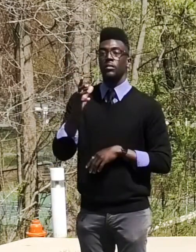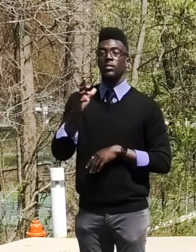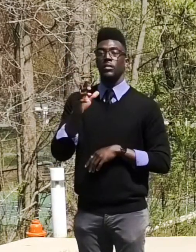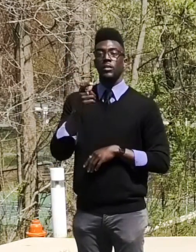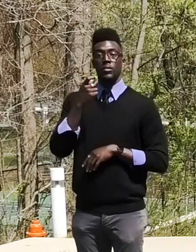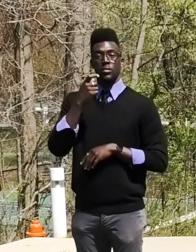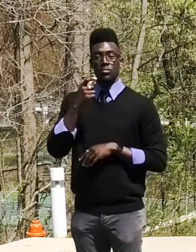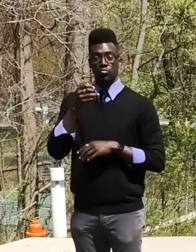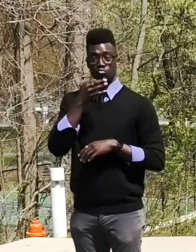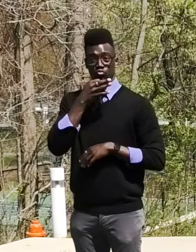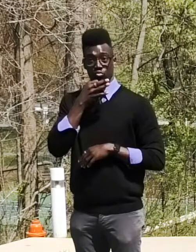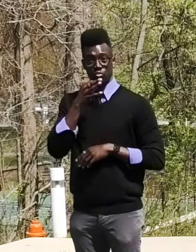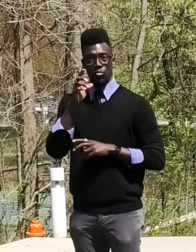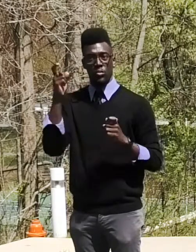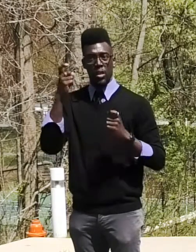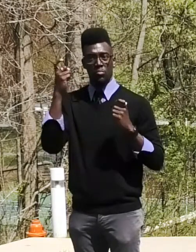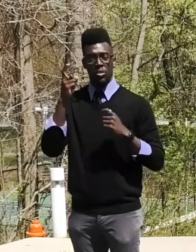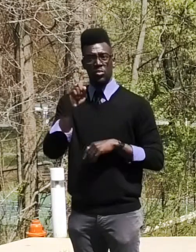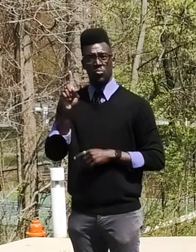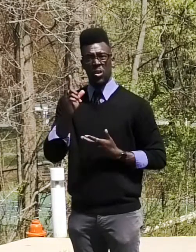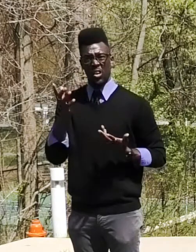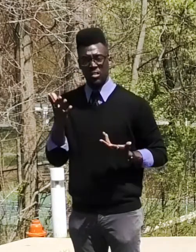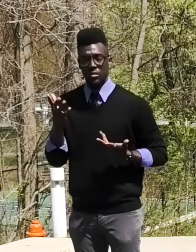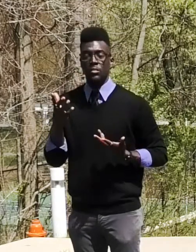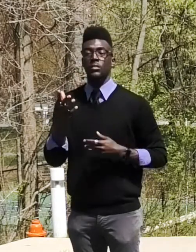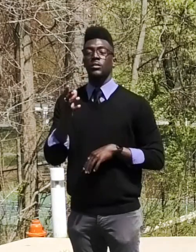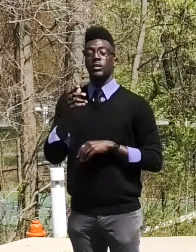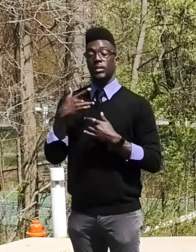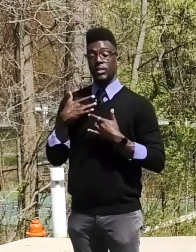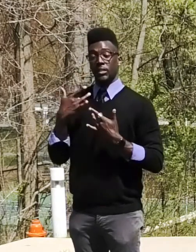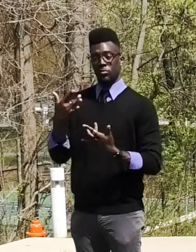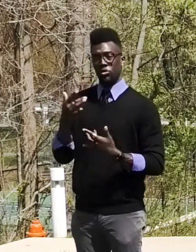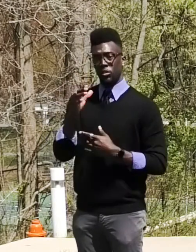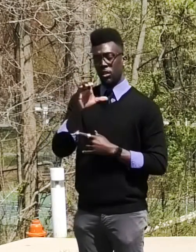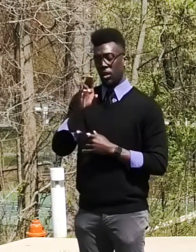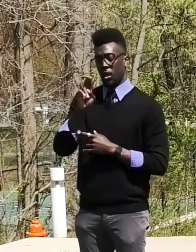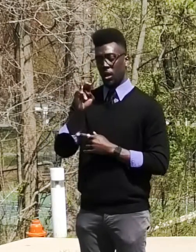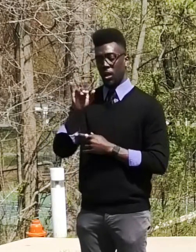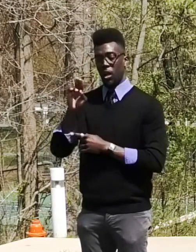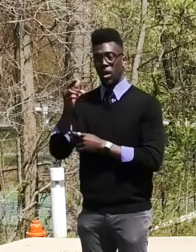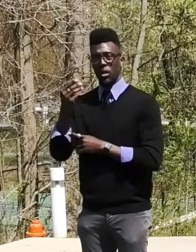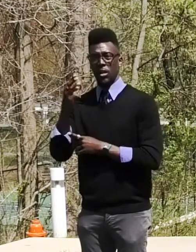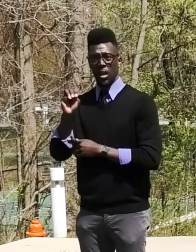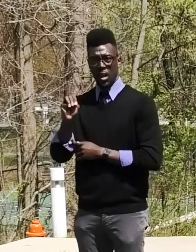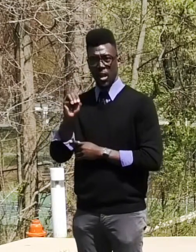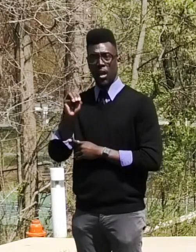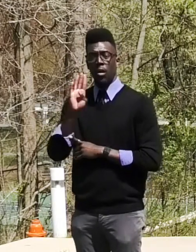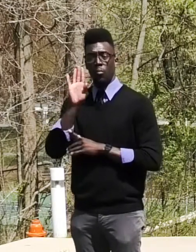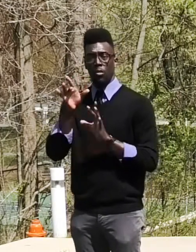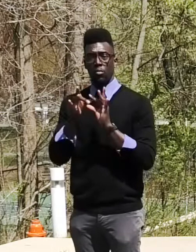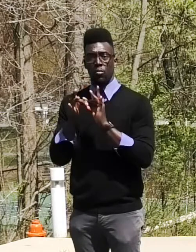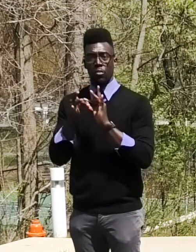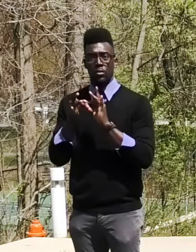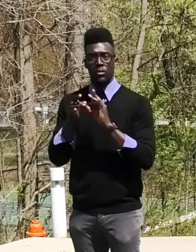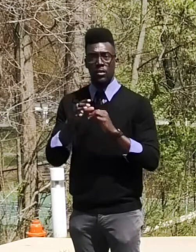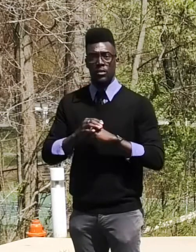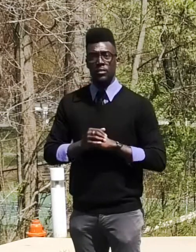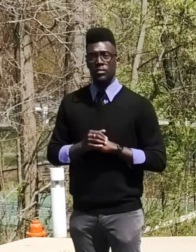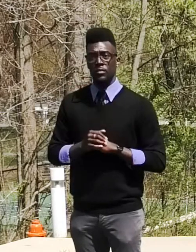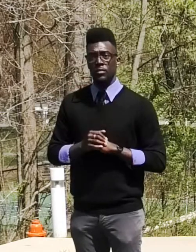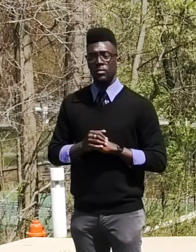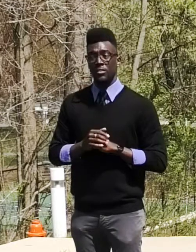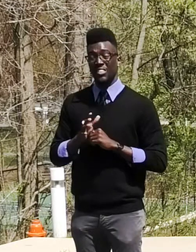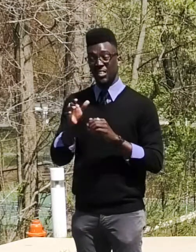be. Usually Dr. Cunningham and her group coordinate that. I think as we move forward, especially in this